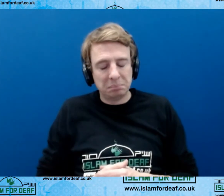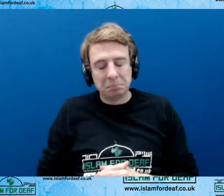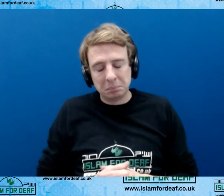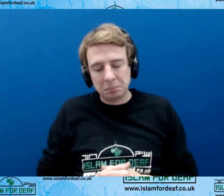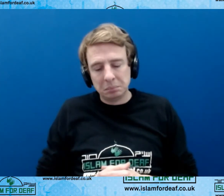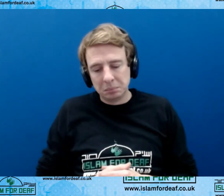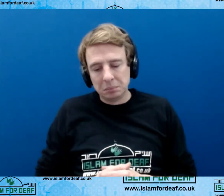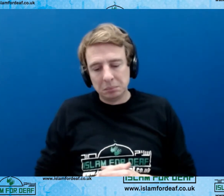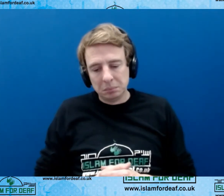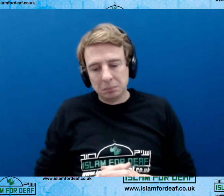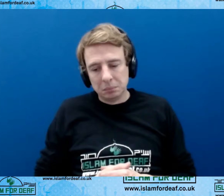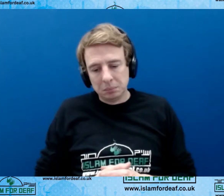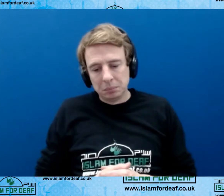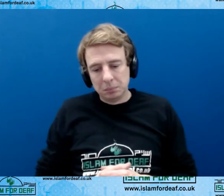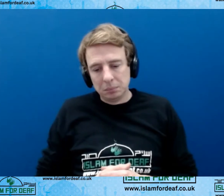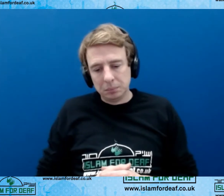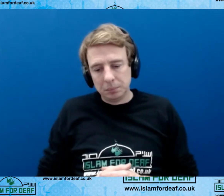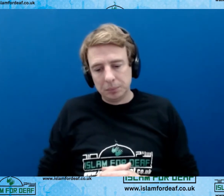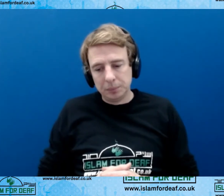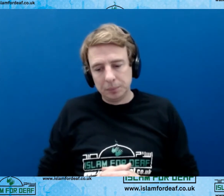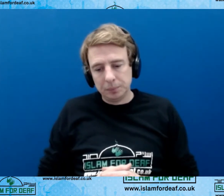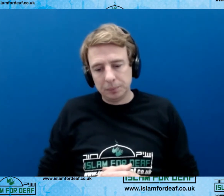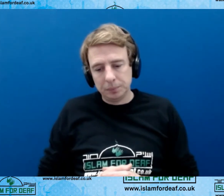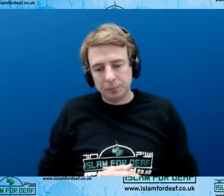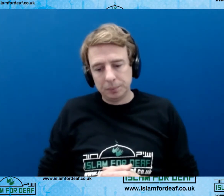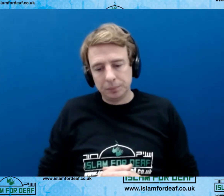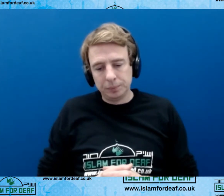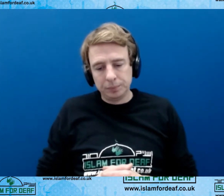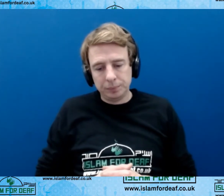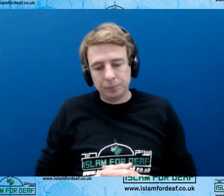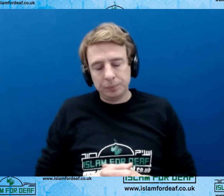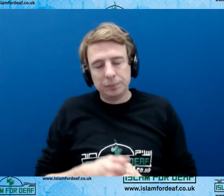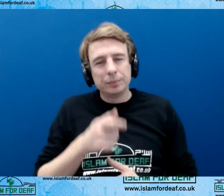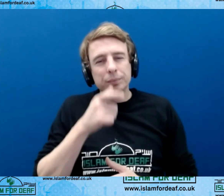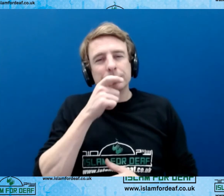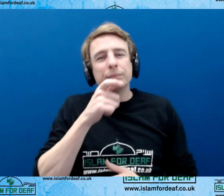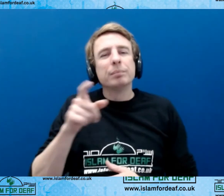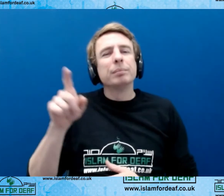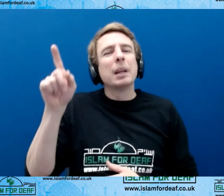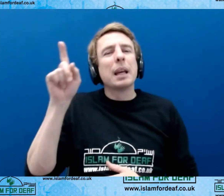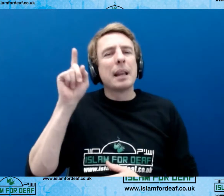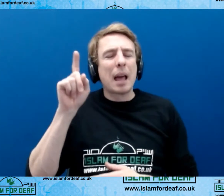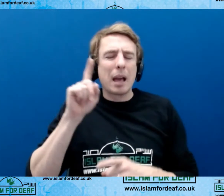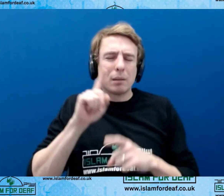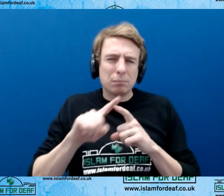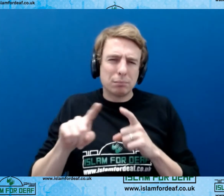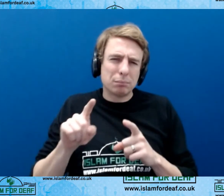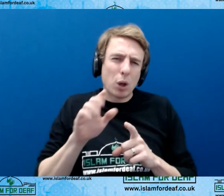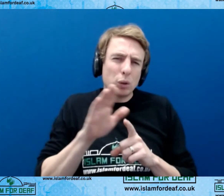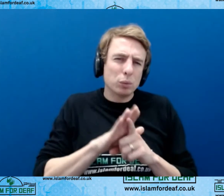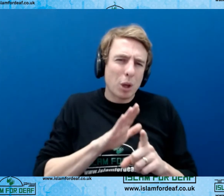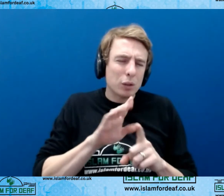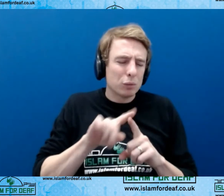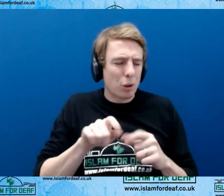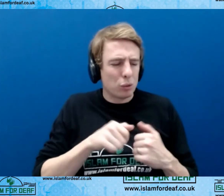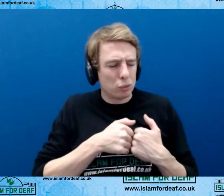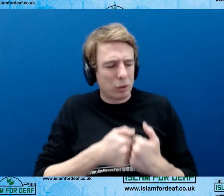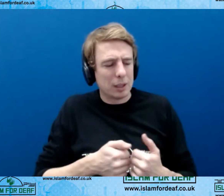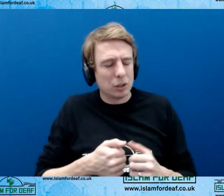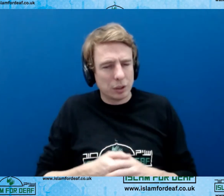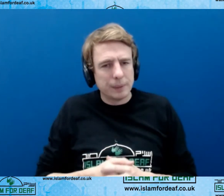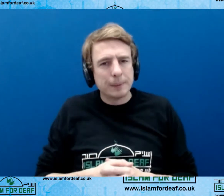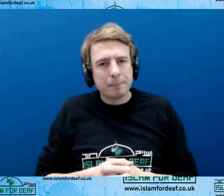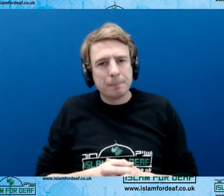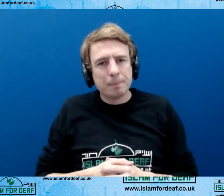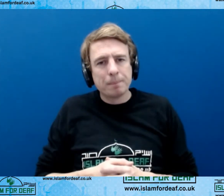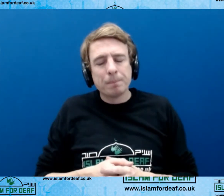In the name of Allah, the most gracious, the most merciful, woe unto every slanderer and